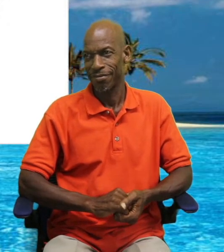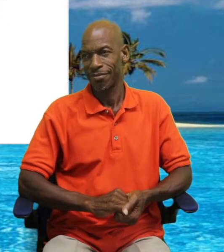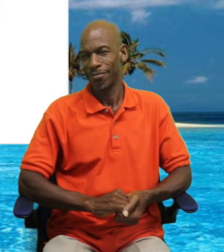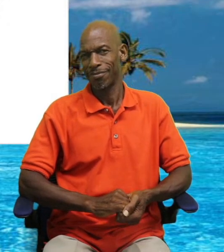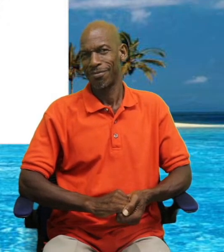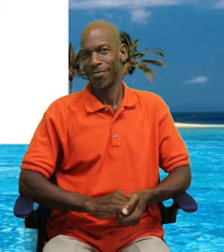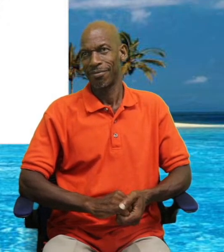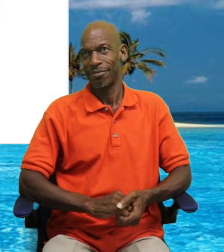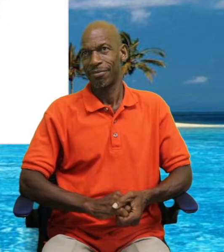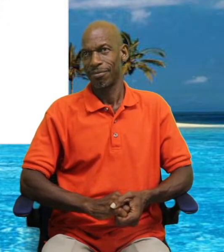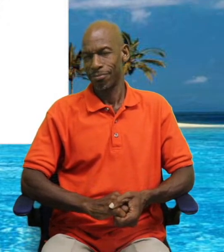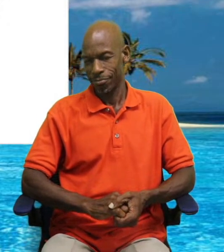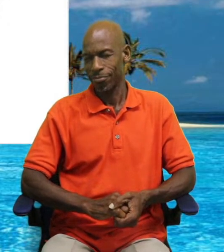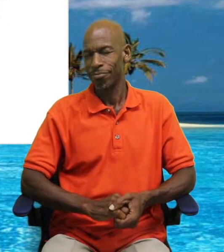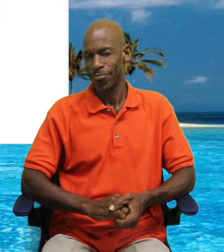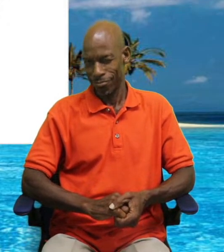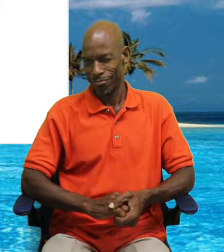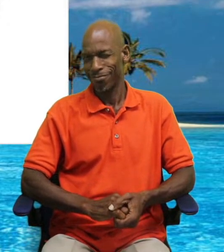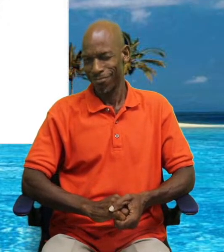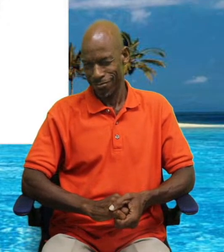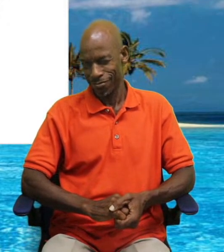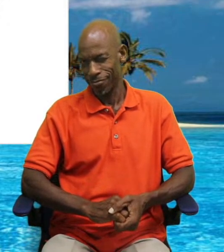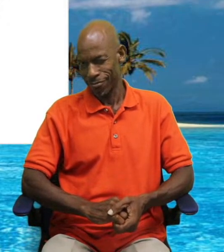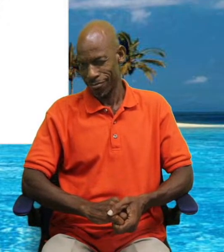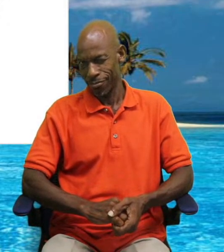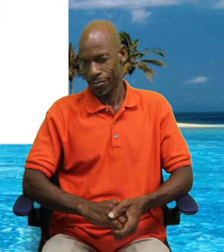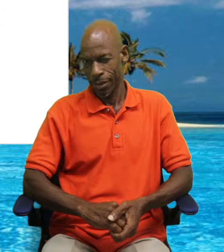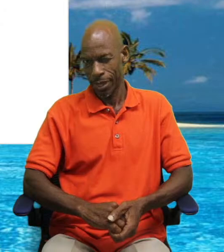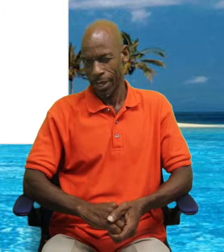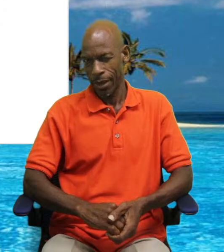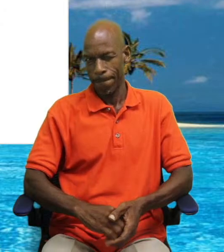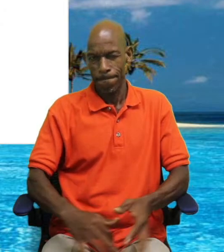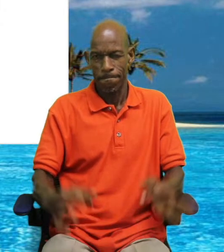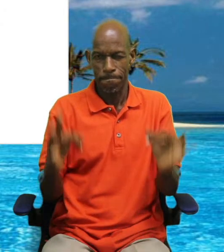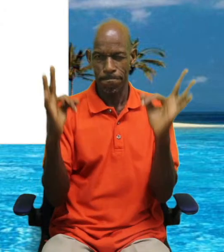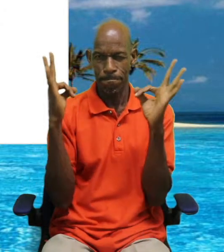It eats mangoes. Very good. So that is correct.